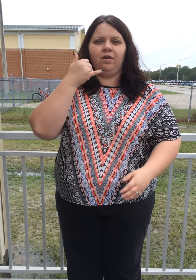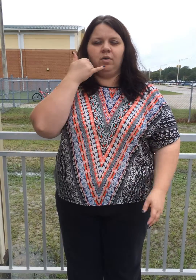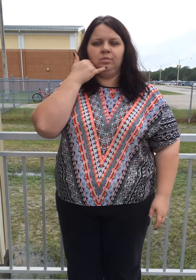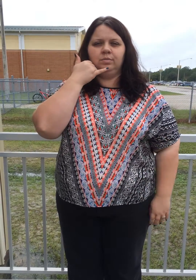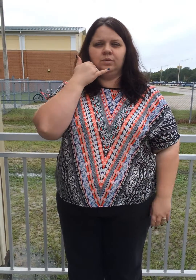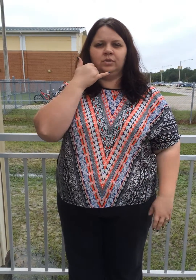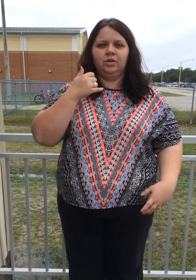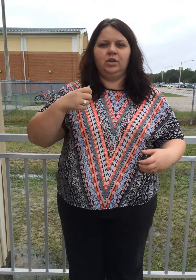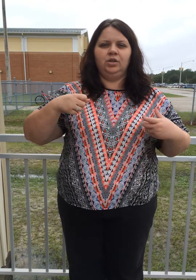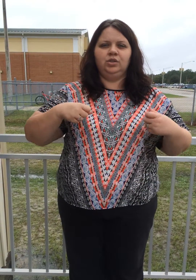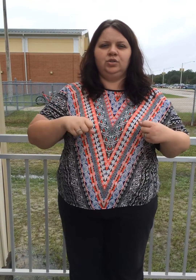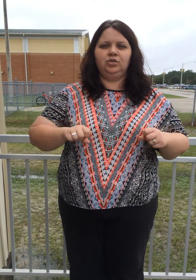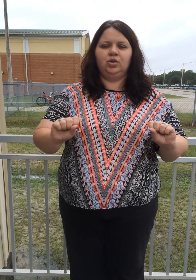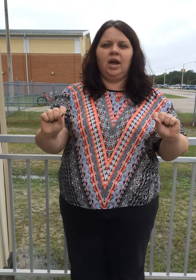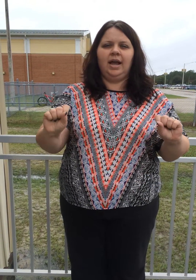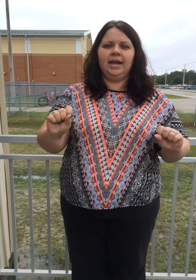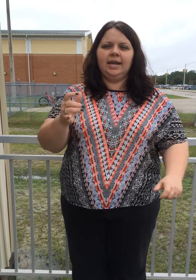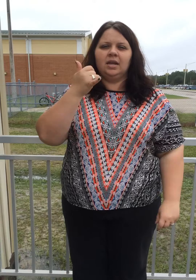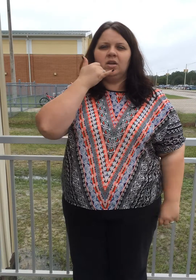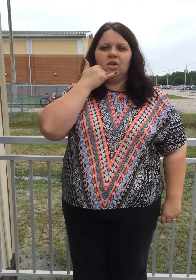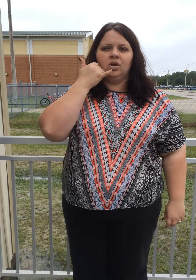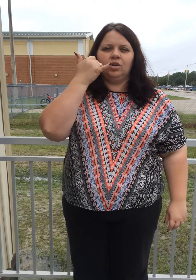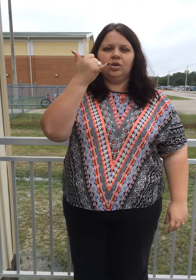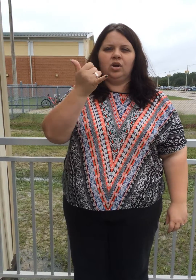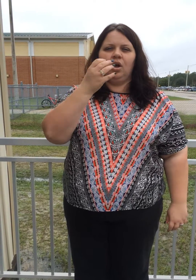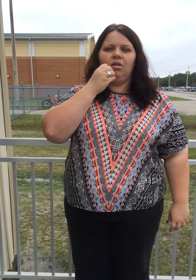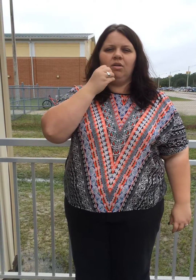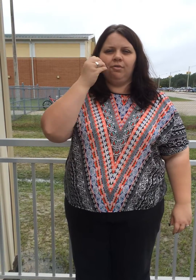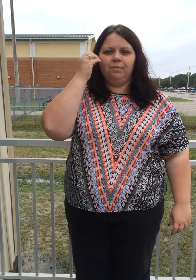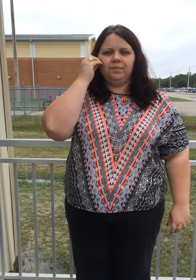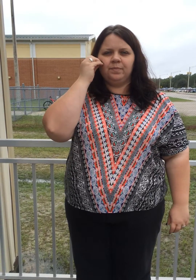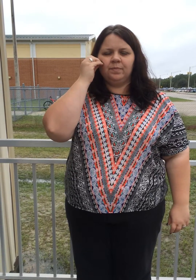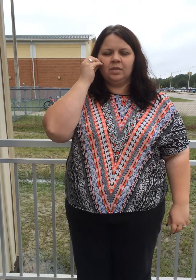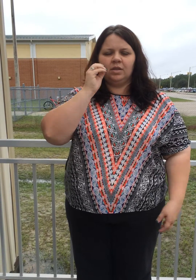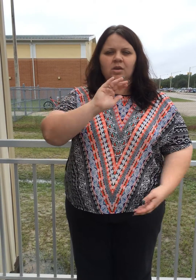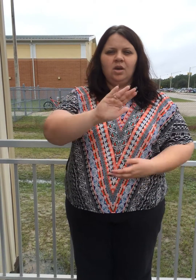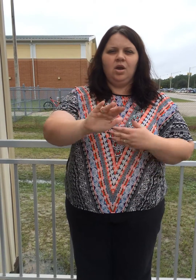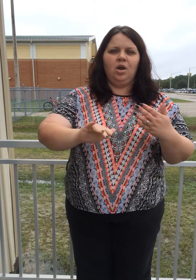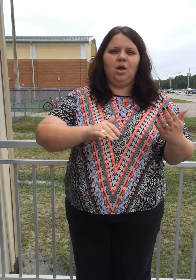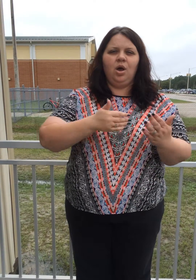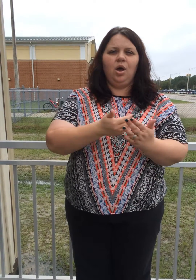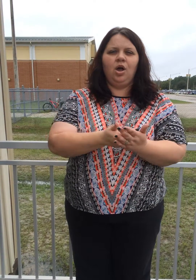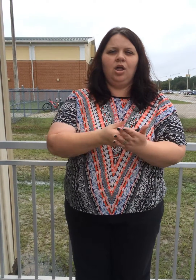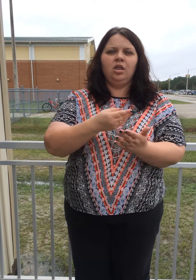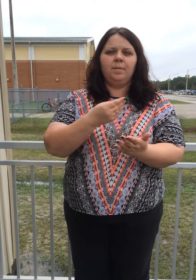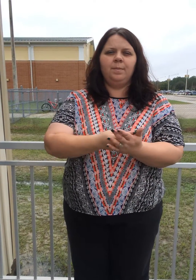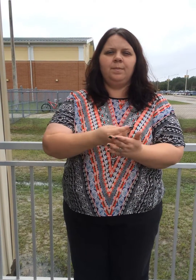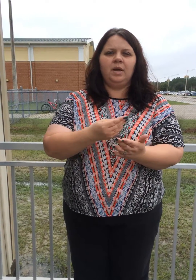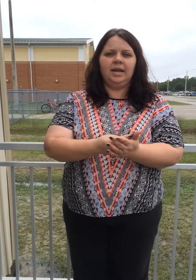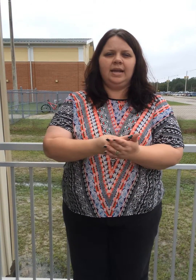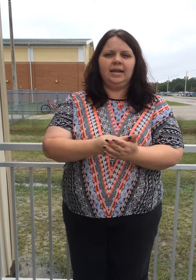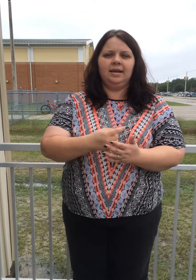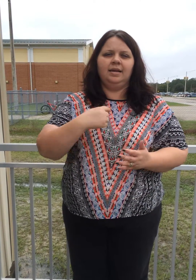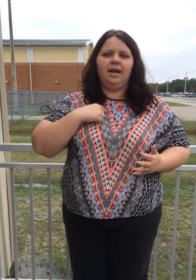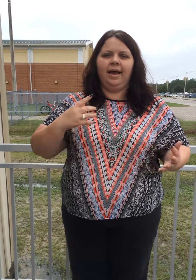payphone, try, call home, all money